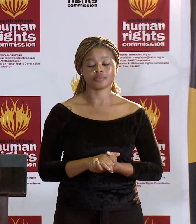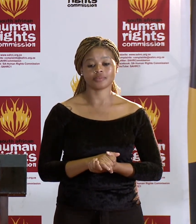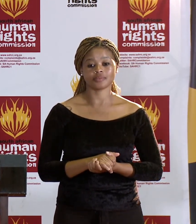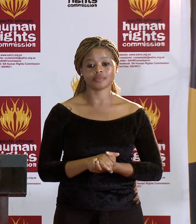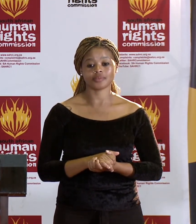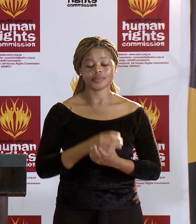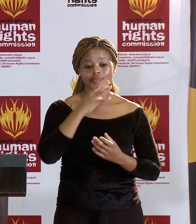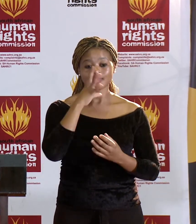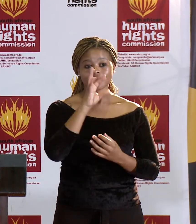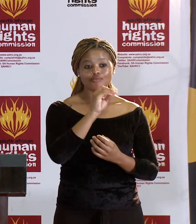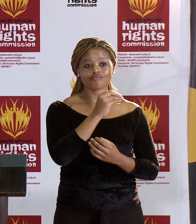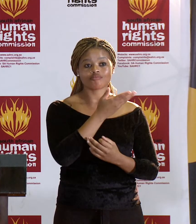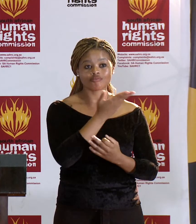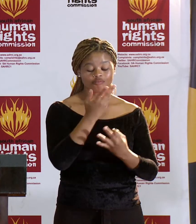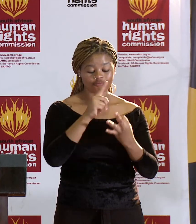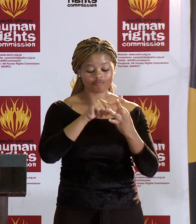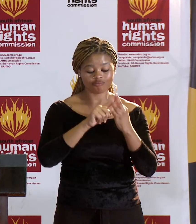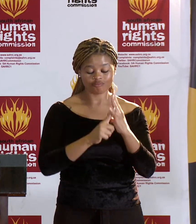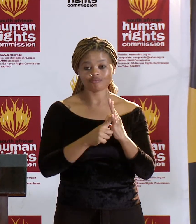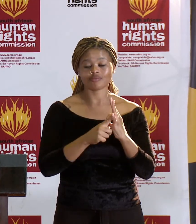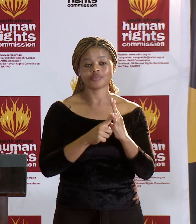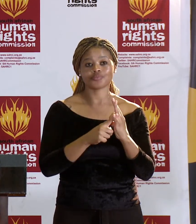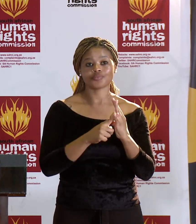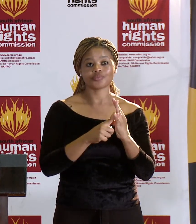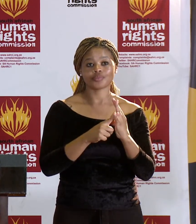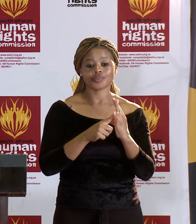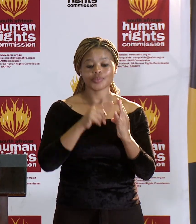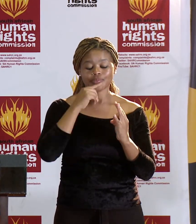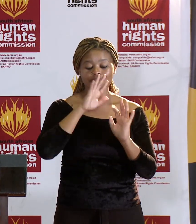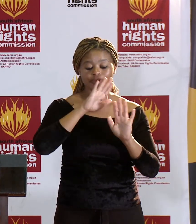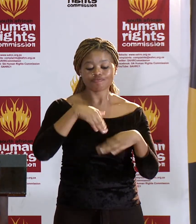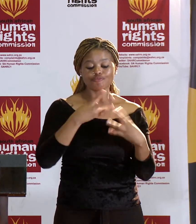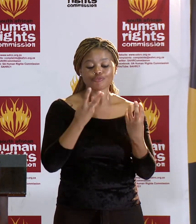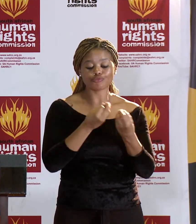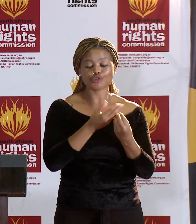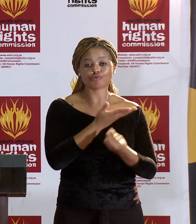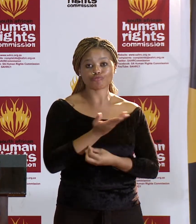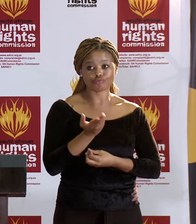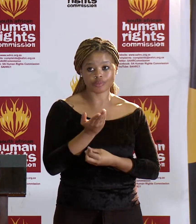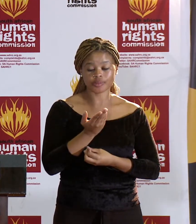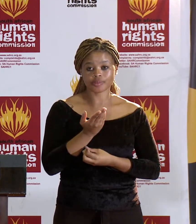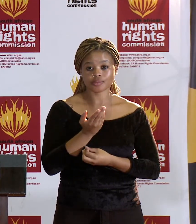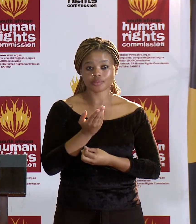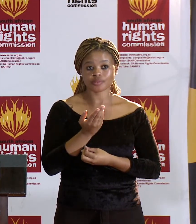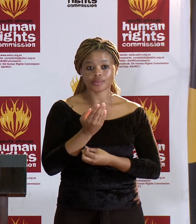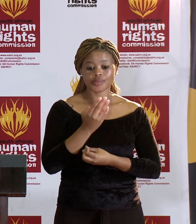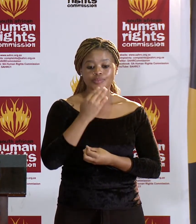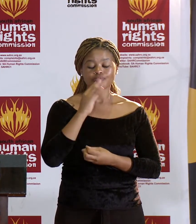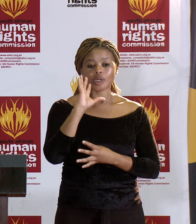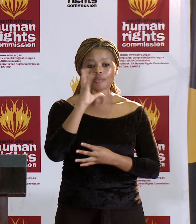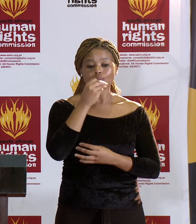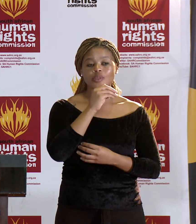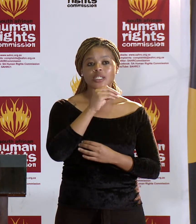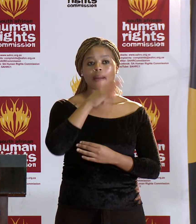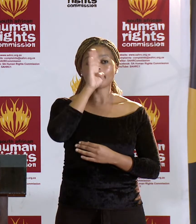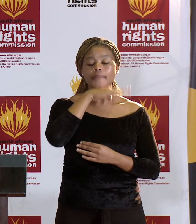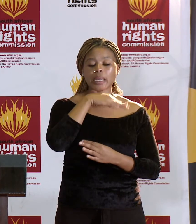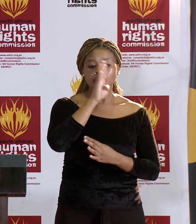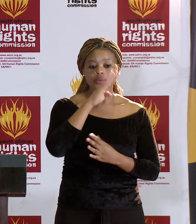So you've got three things that has been bequeathed to you. A beautiful painting,